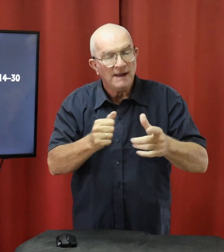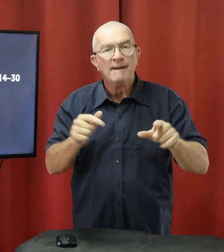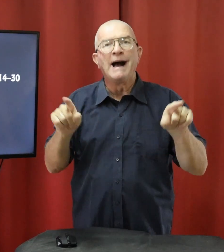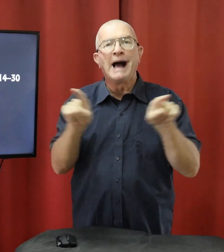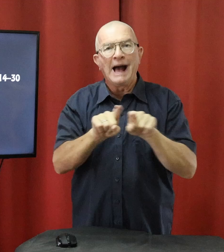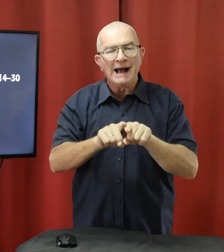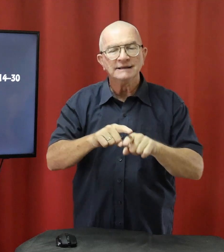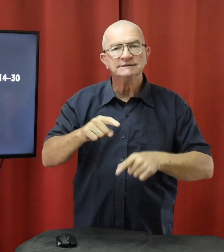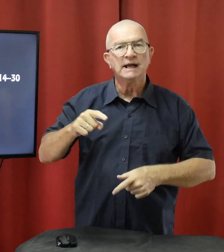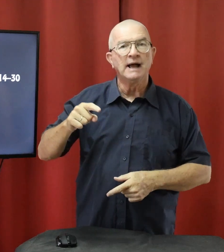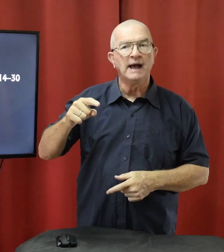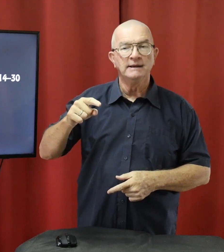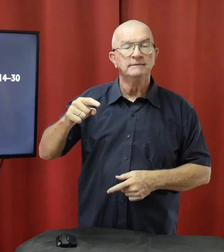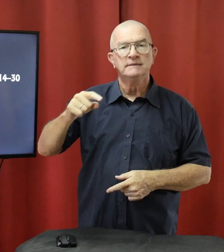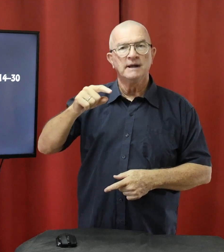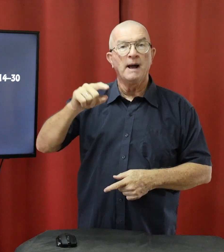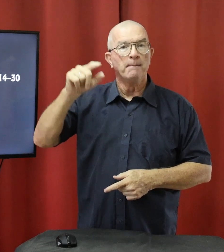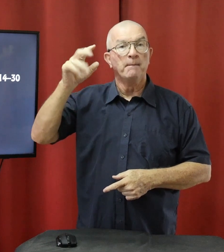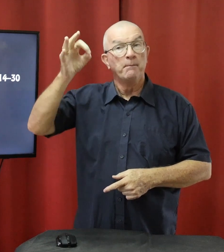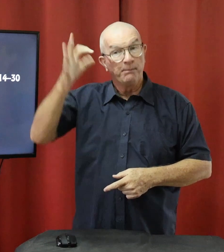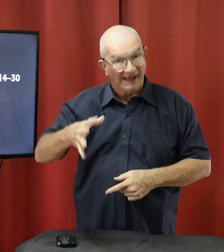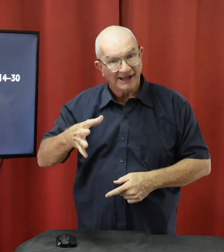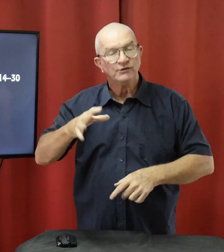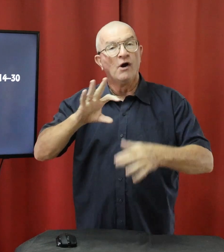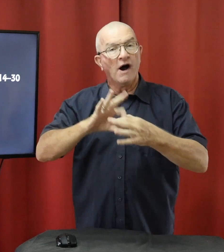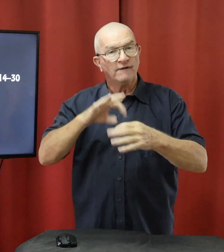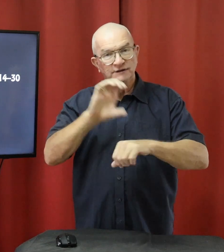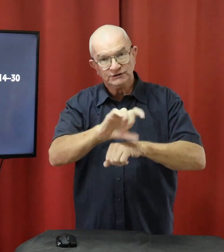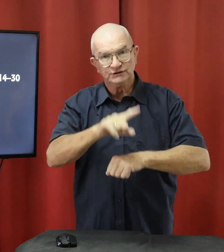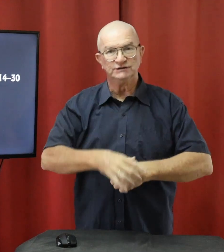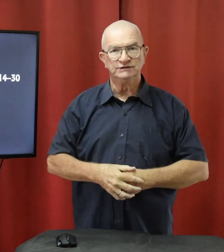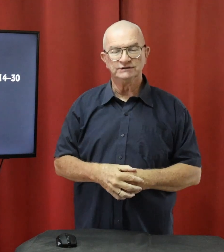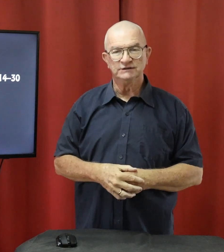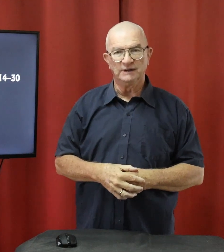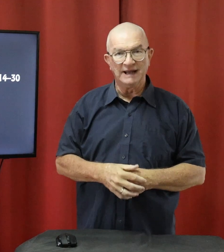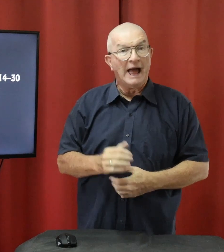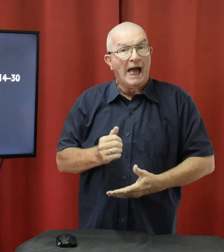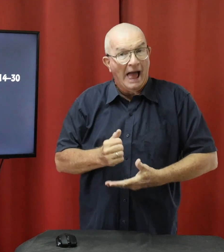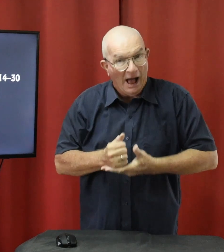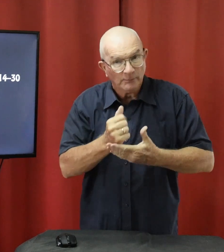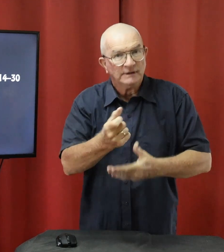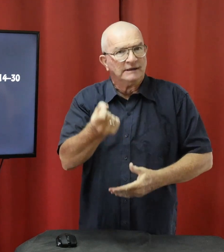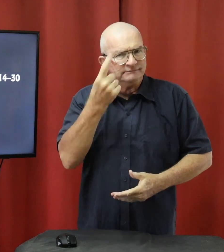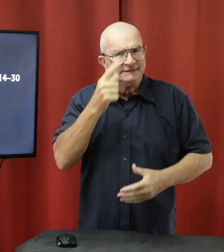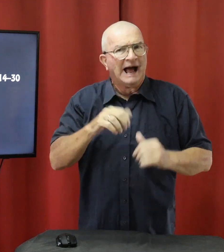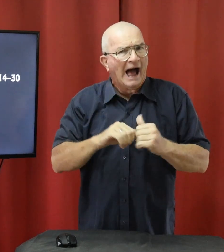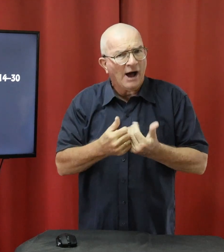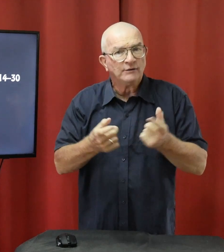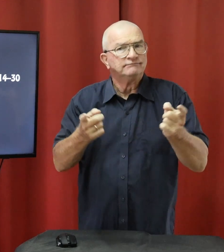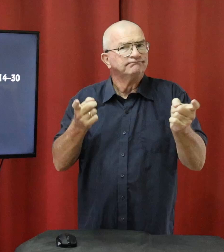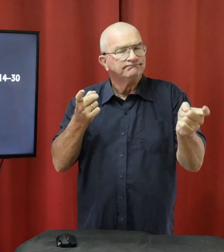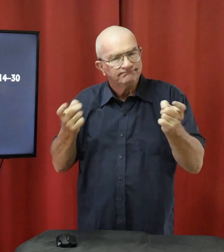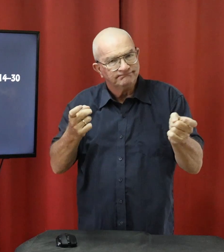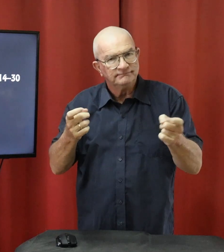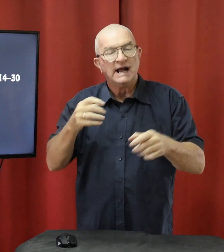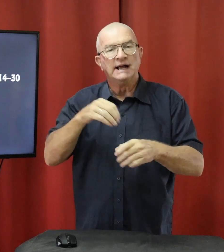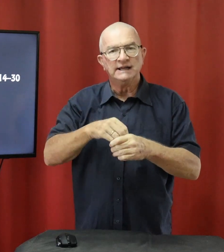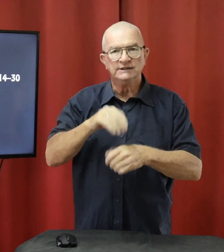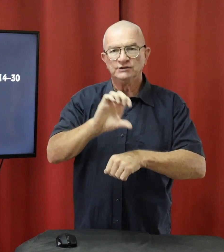help him as a pastor of the church, helping him understand how